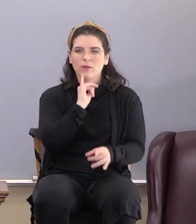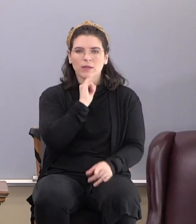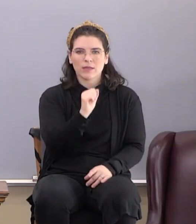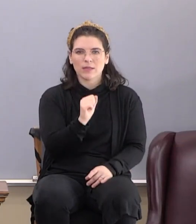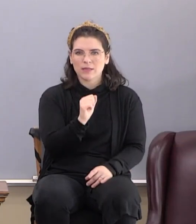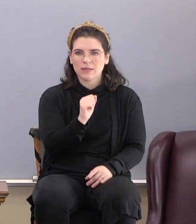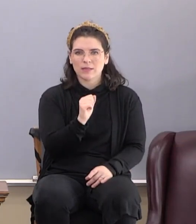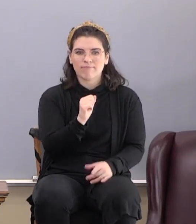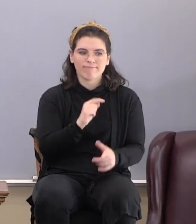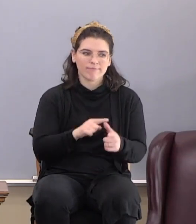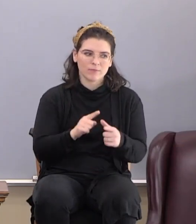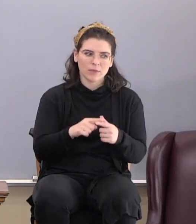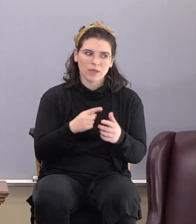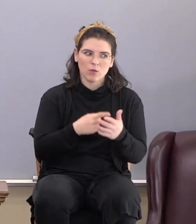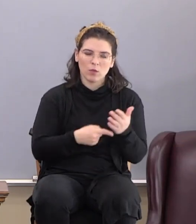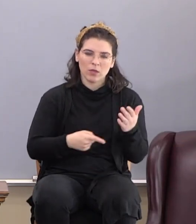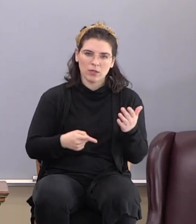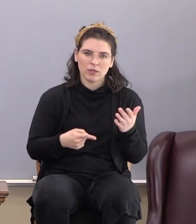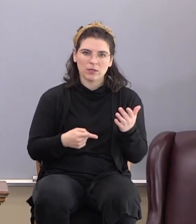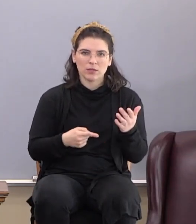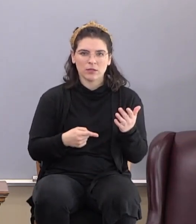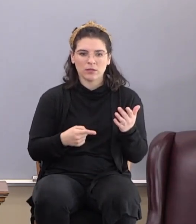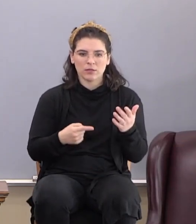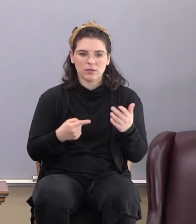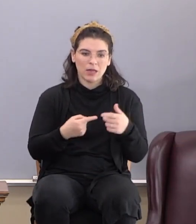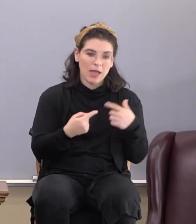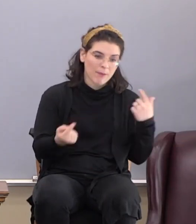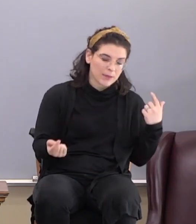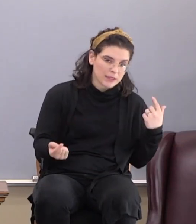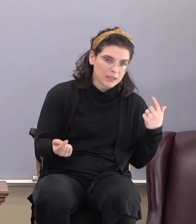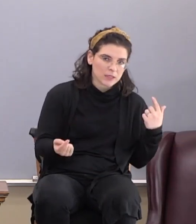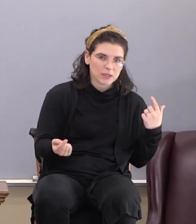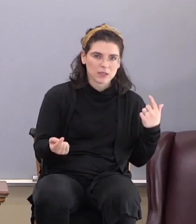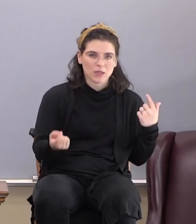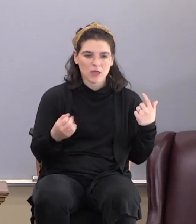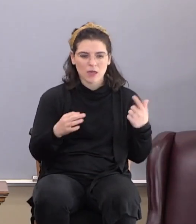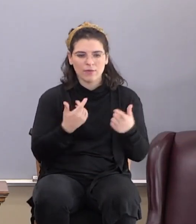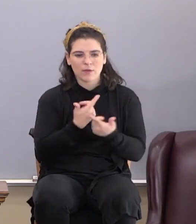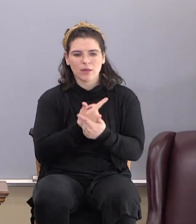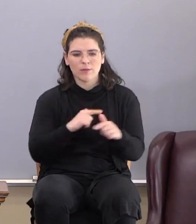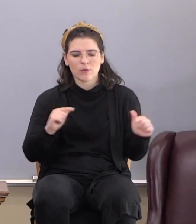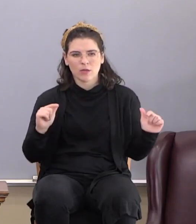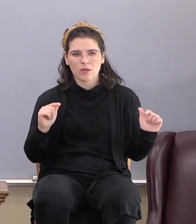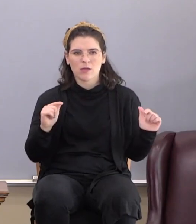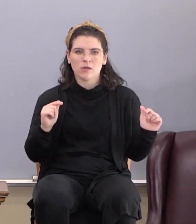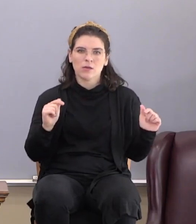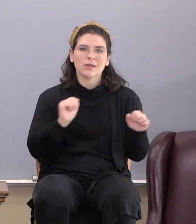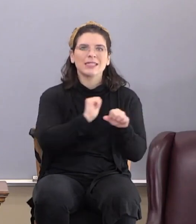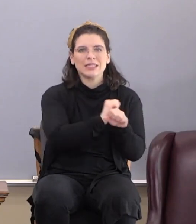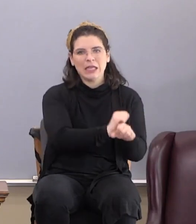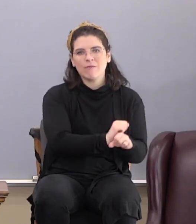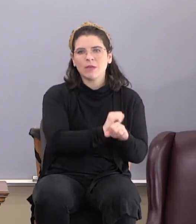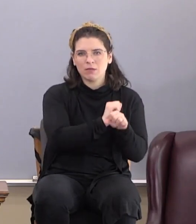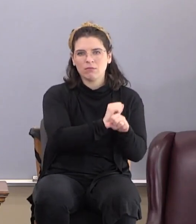the Spirit is, then what's the converse? What's the opposite of liberty?